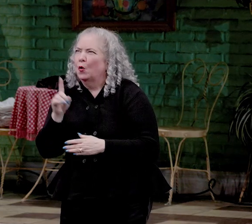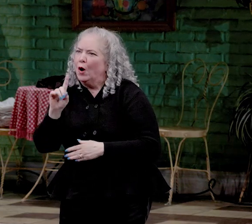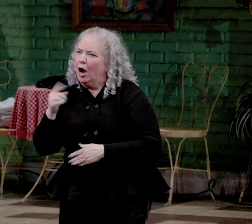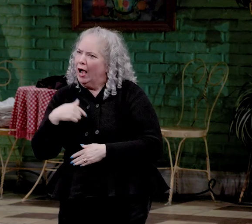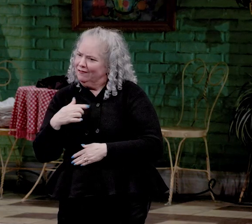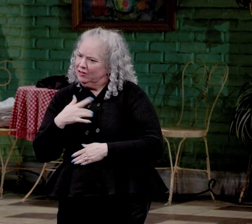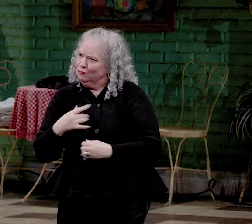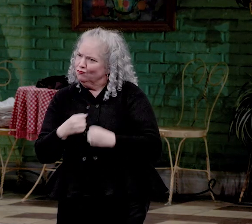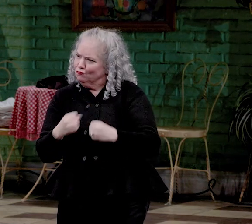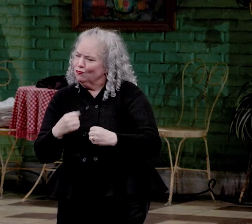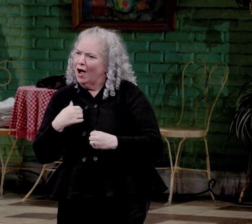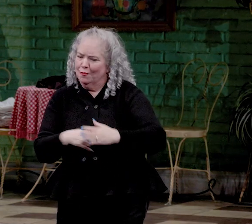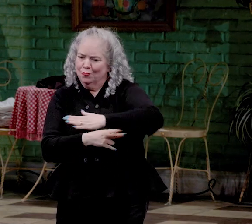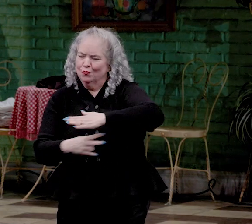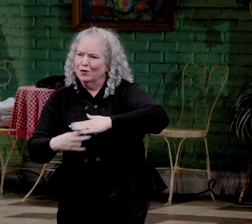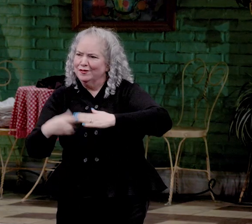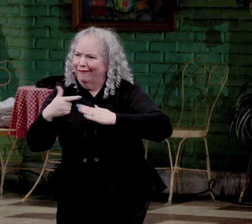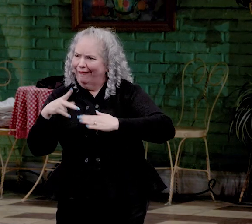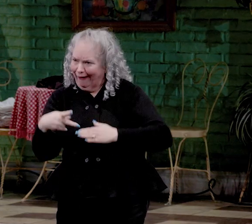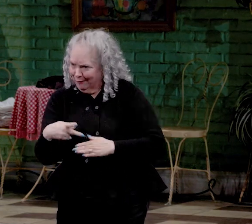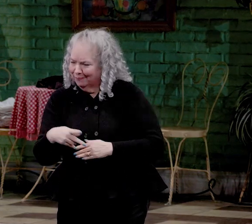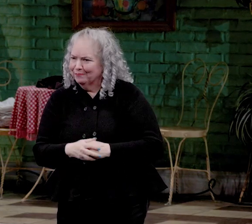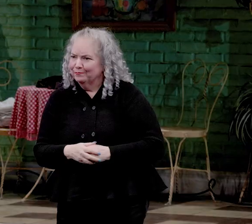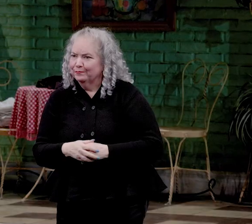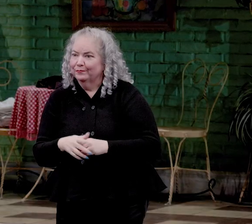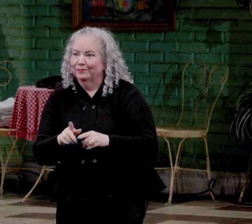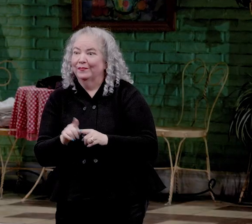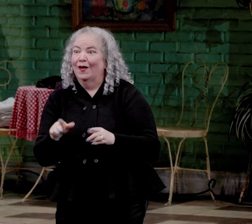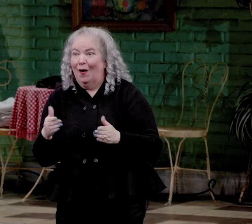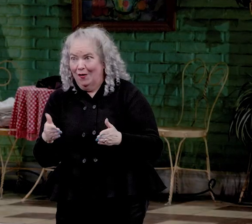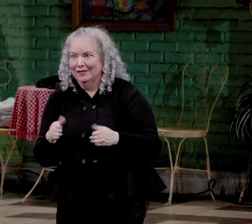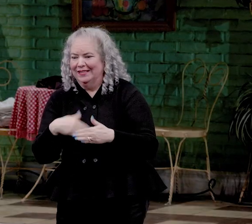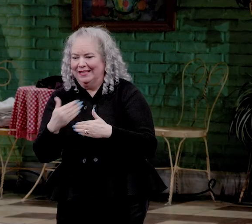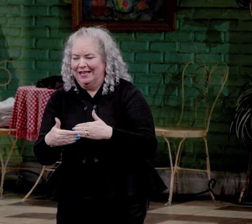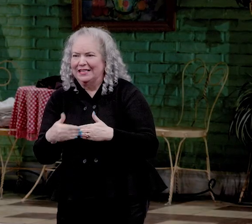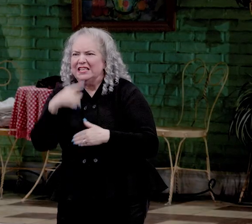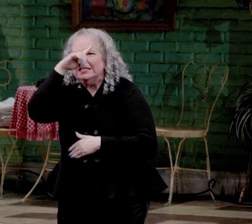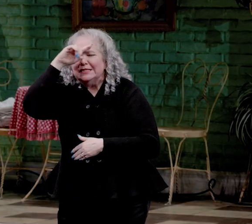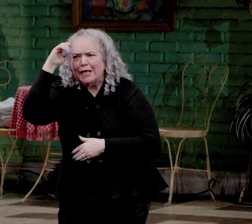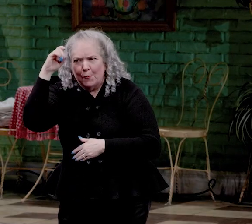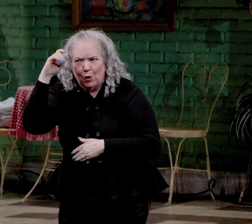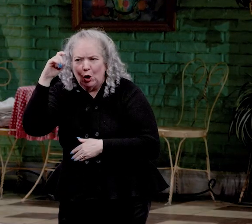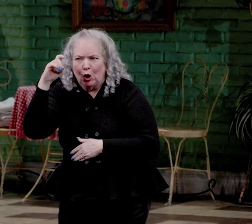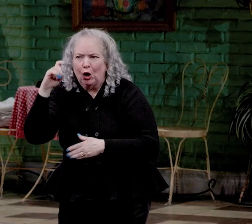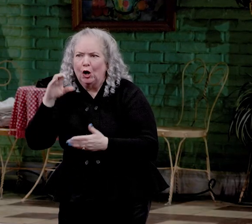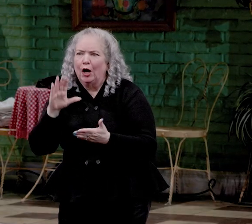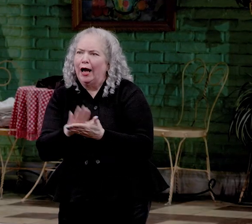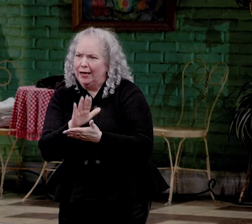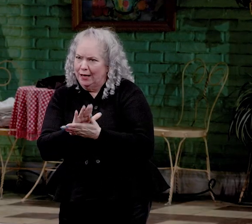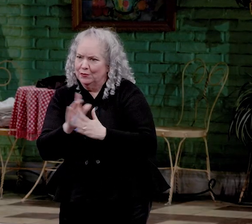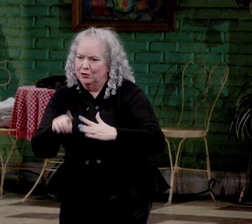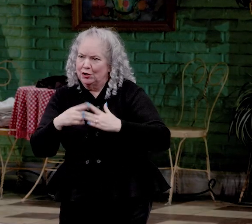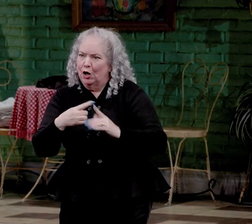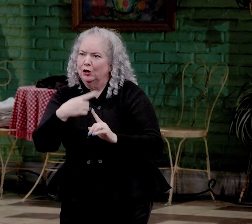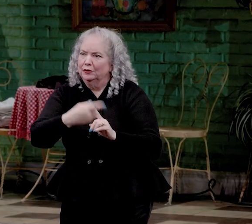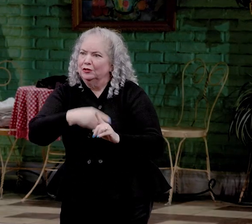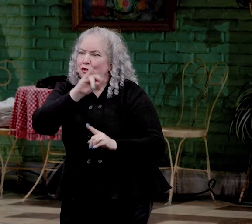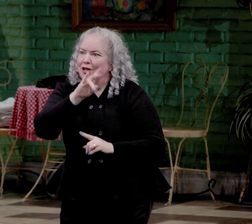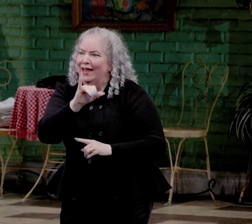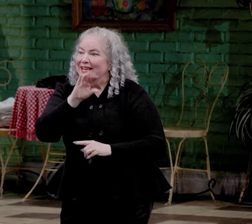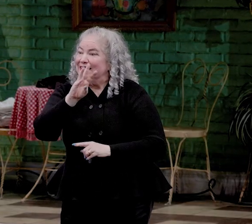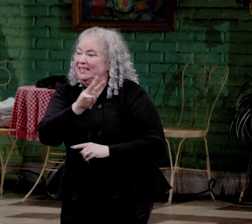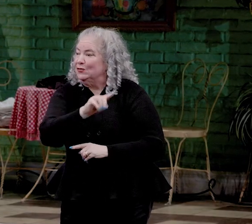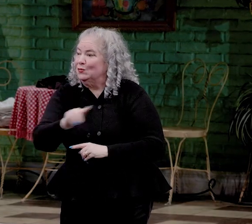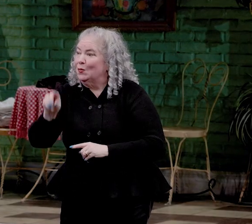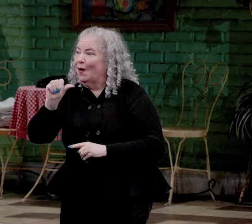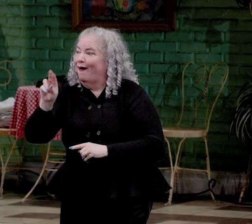education here in Rochester. In other news, our Summer Academy runs this summer, July 6th through August